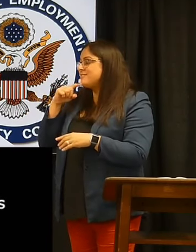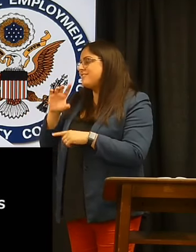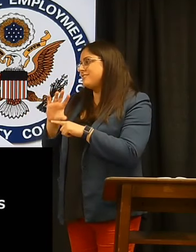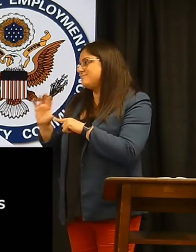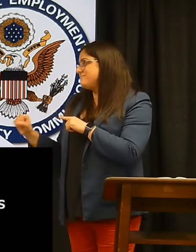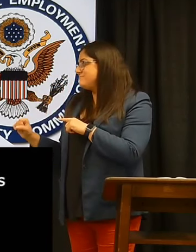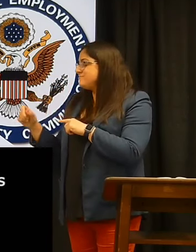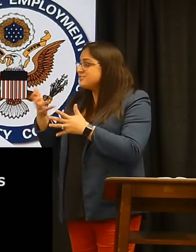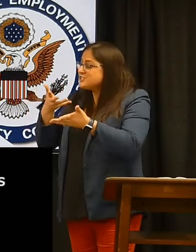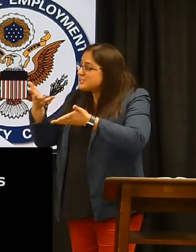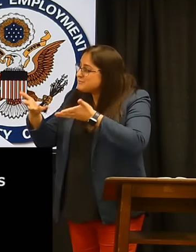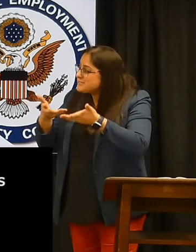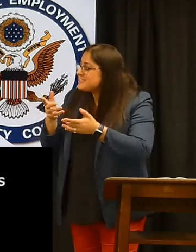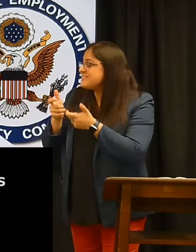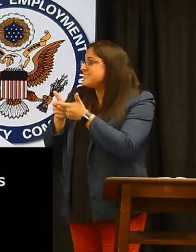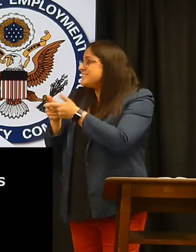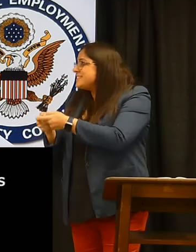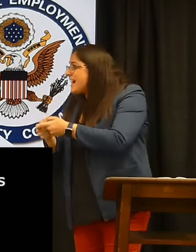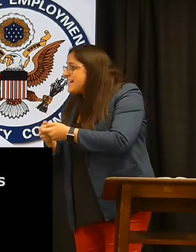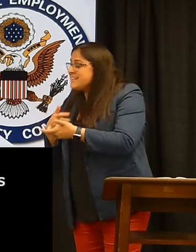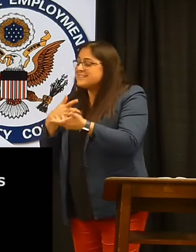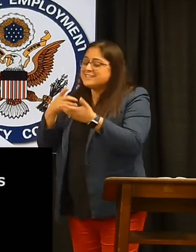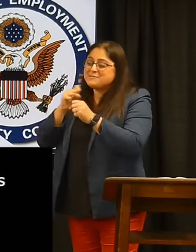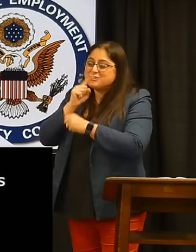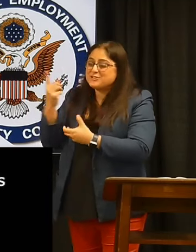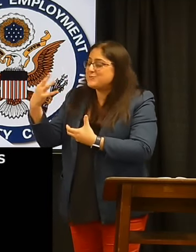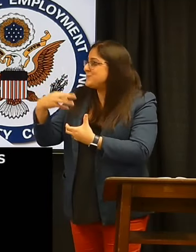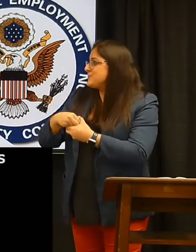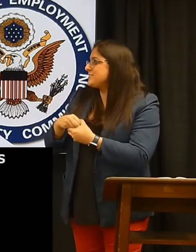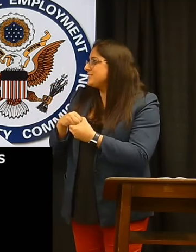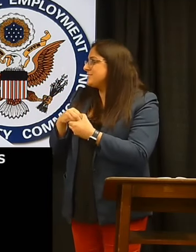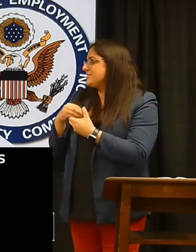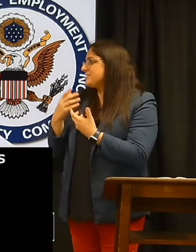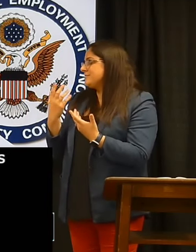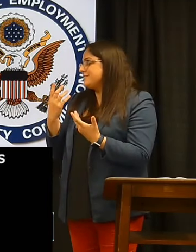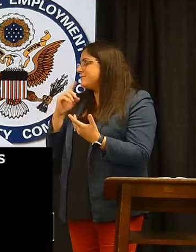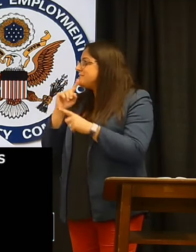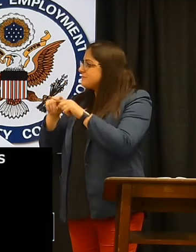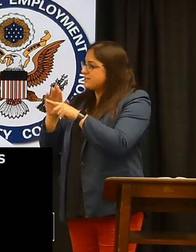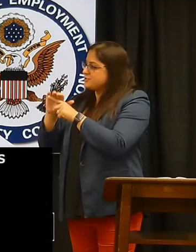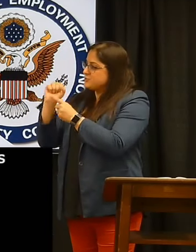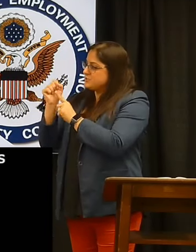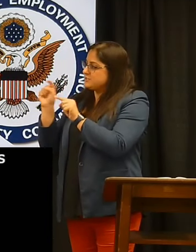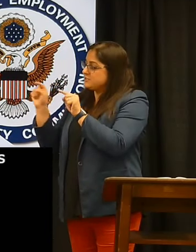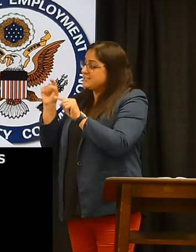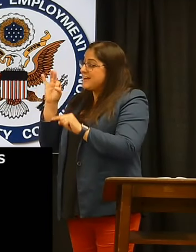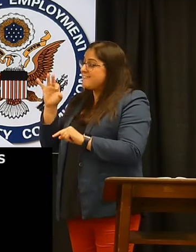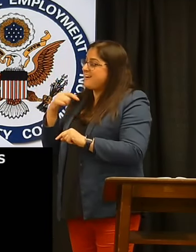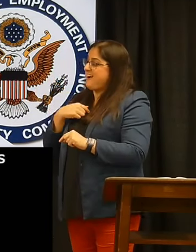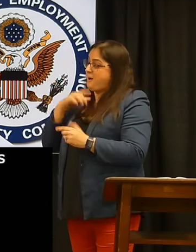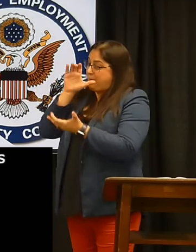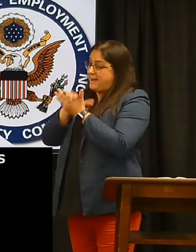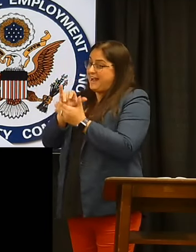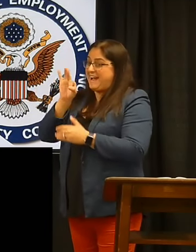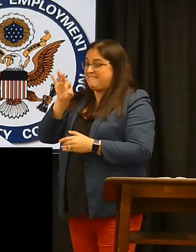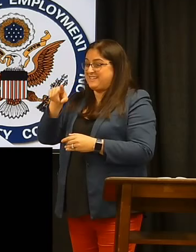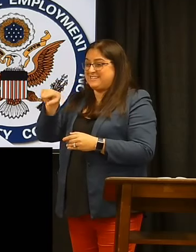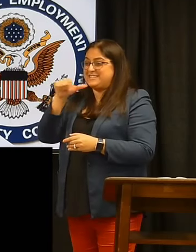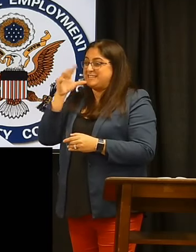plus staff interpreters, and it's amazing. There's a lot of, everybody's inclusive. There's engagement through text, there's engagement through chatting. For